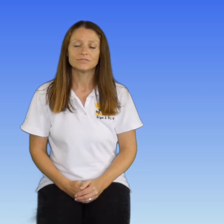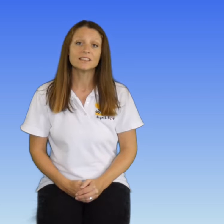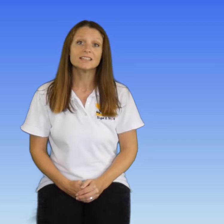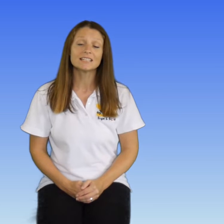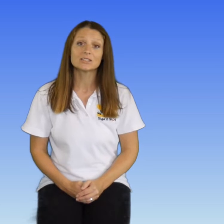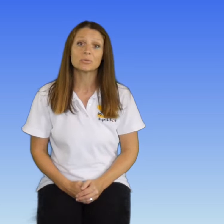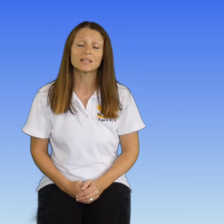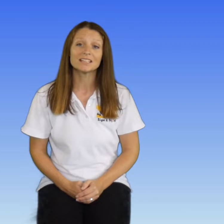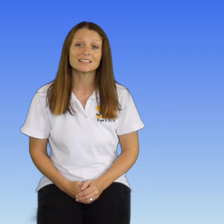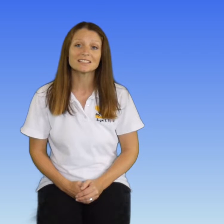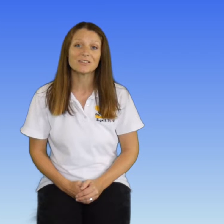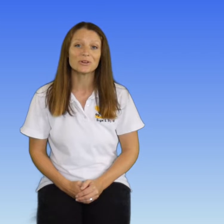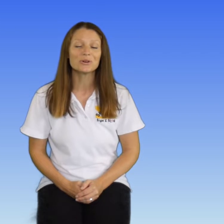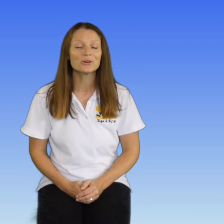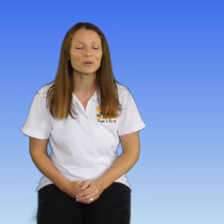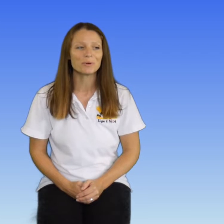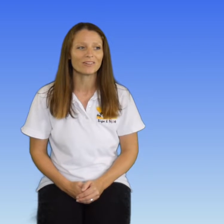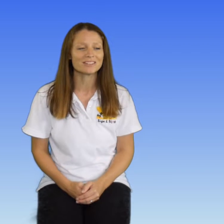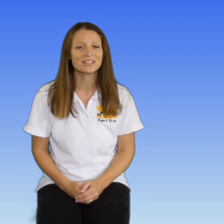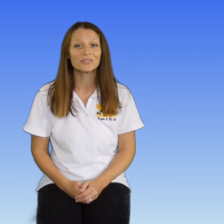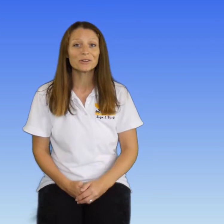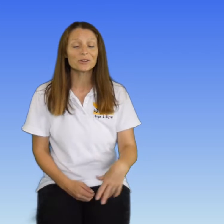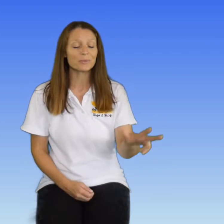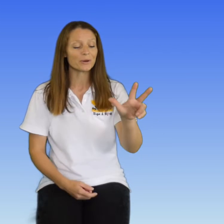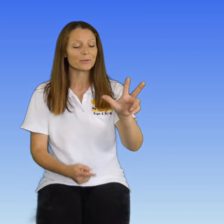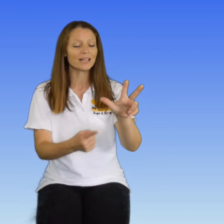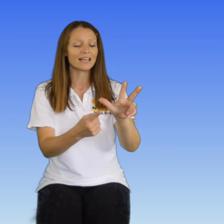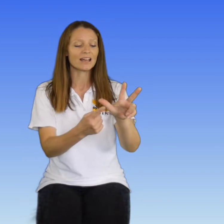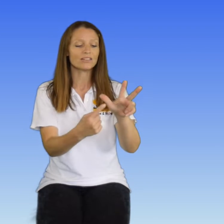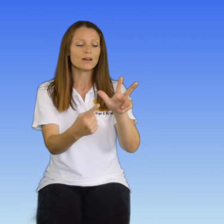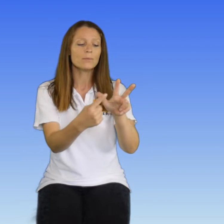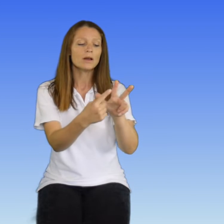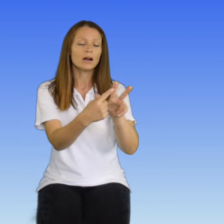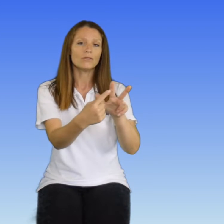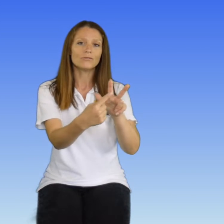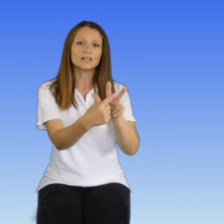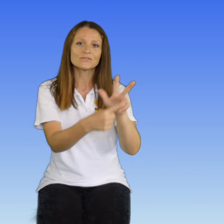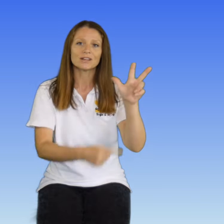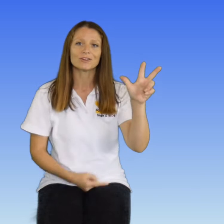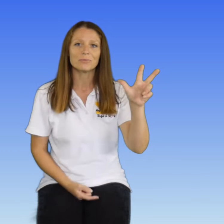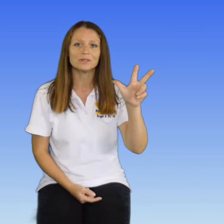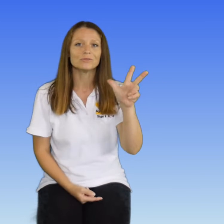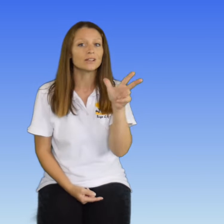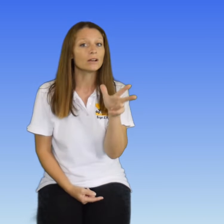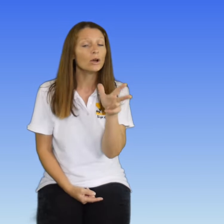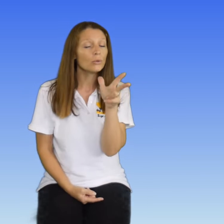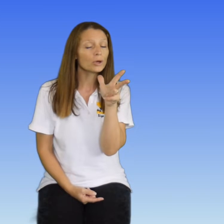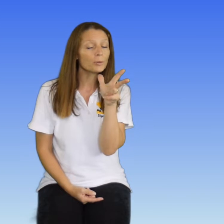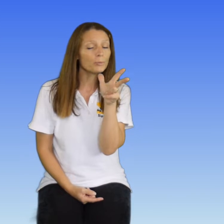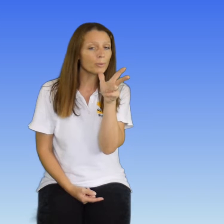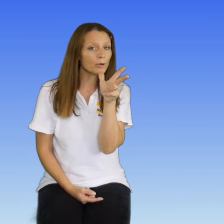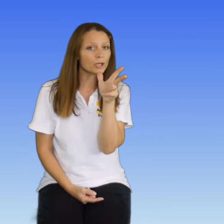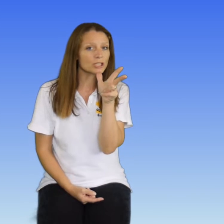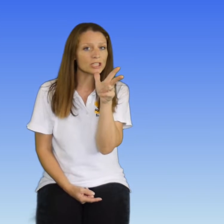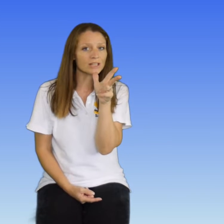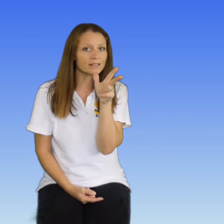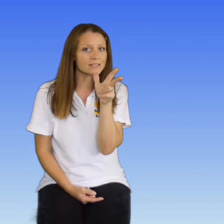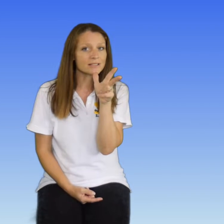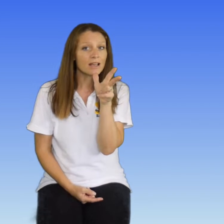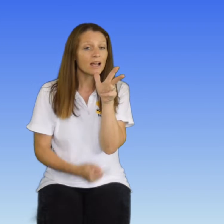For this song, we're going to need the sign for Kookaburra. So for Kookaburra, we're going to get our thumb, our first finger, and our middle finger. We're going to pop it on our chin like this. I